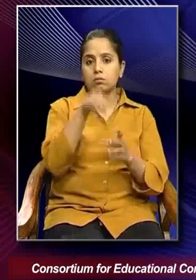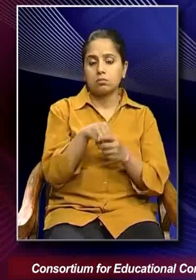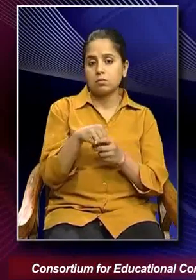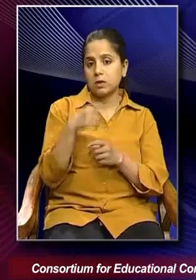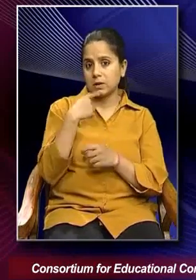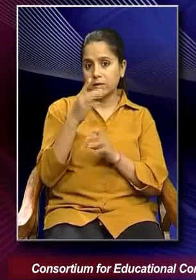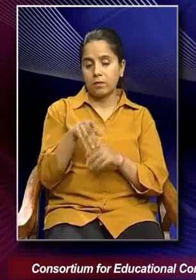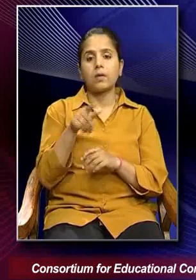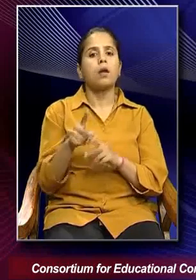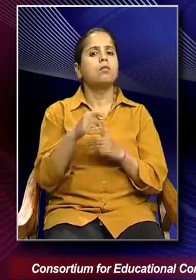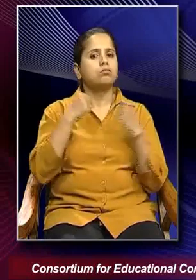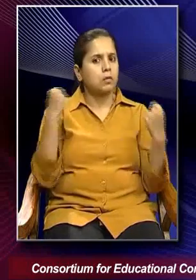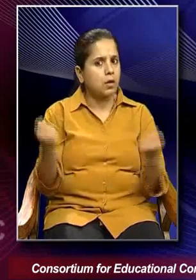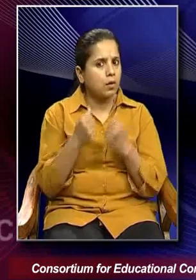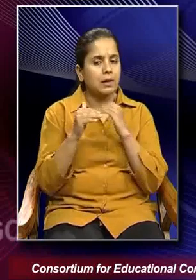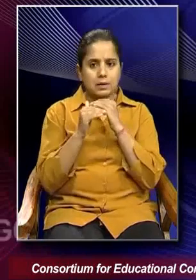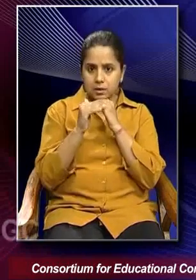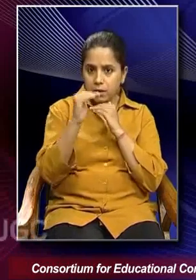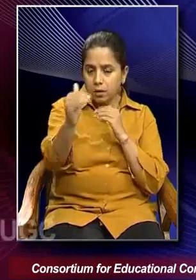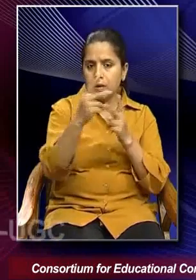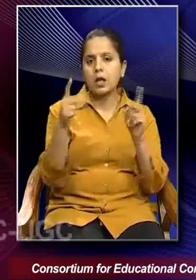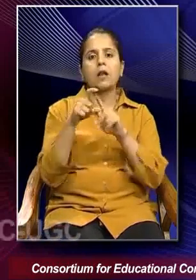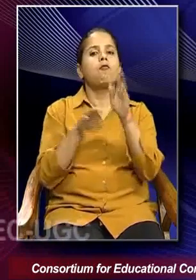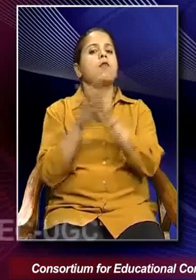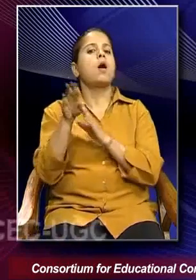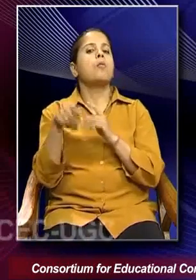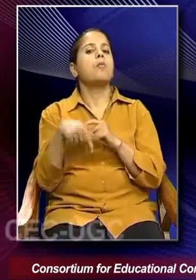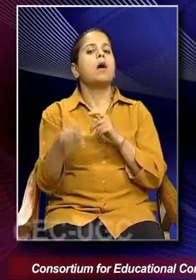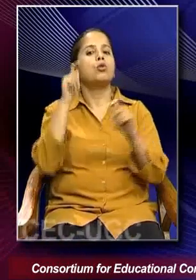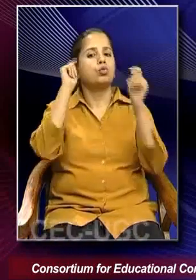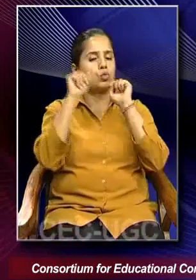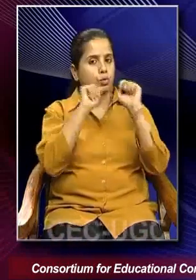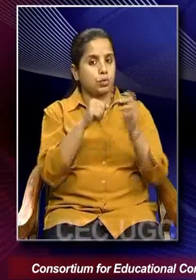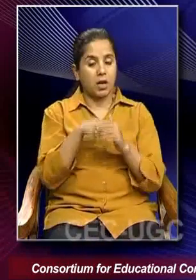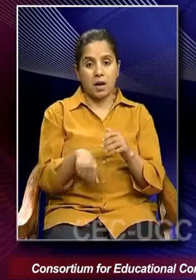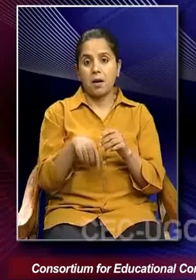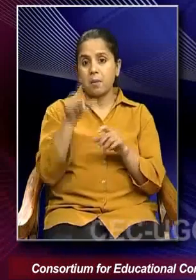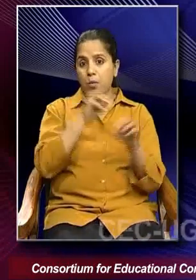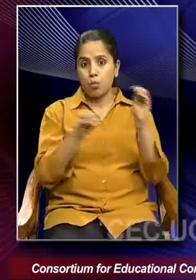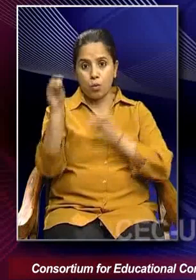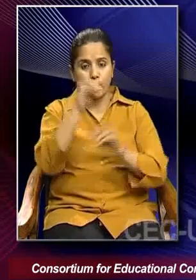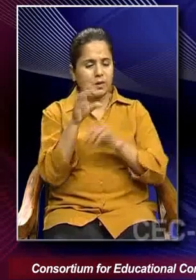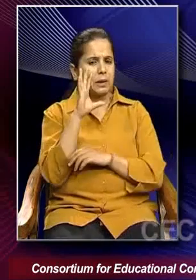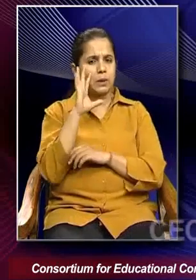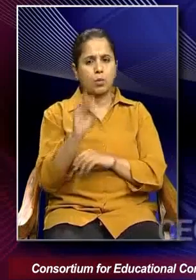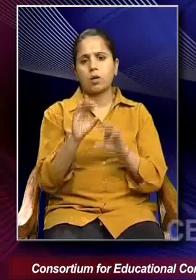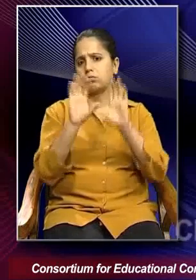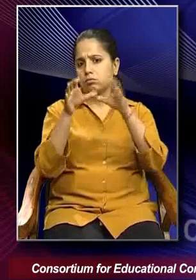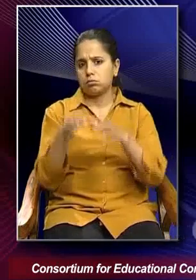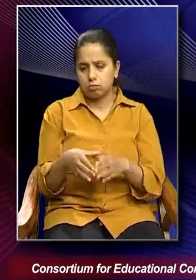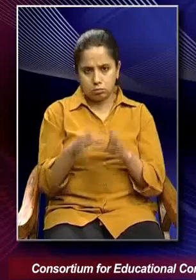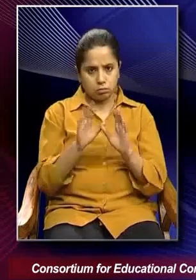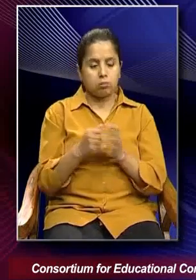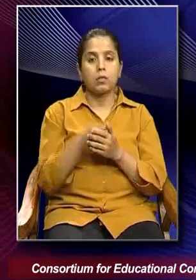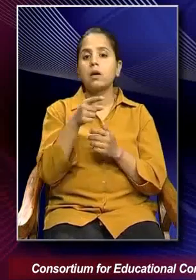our efforts to reach sustainability development goals, and within that migration is a very important category. So whether it